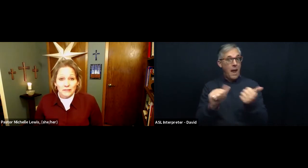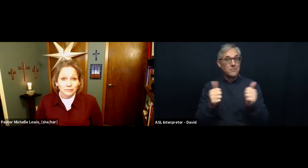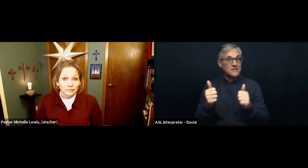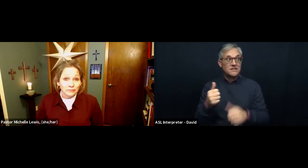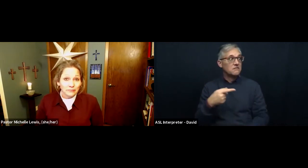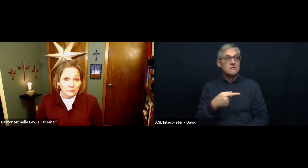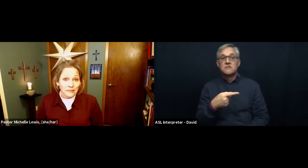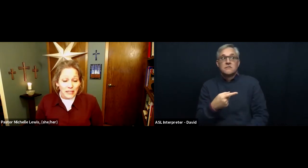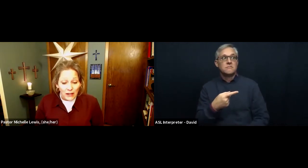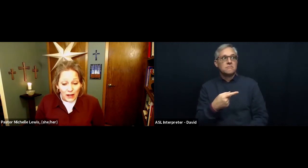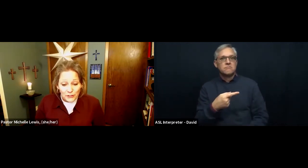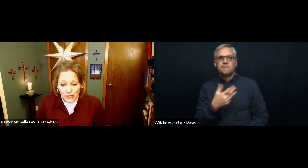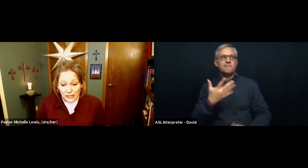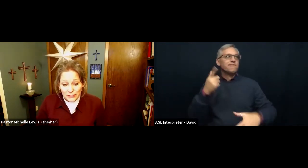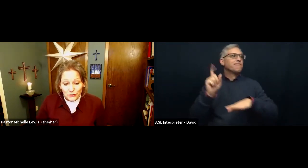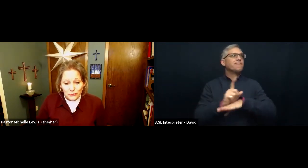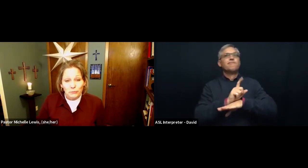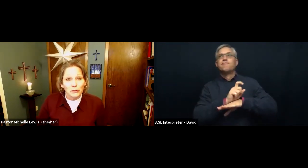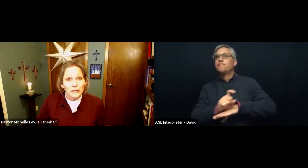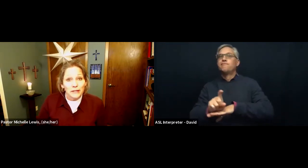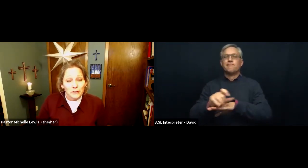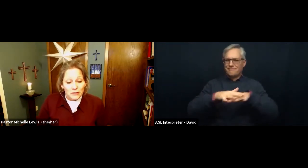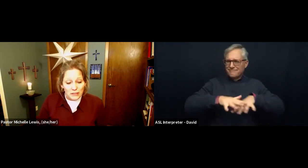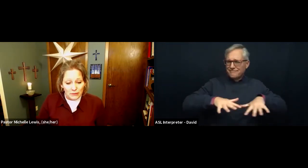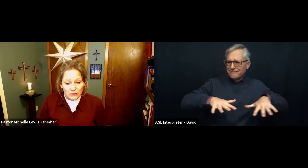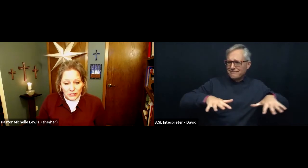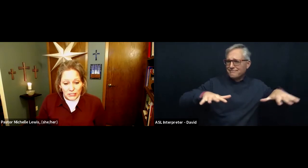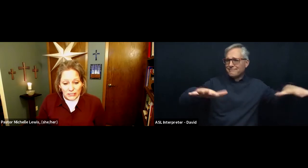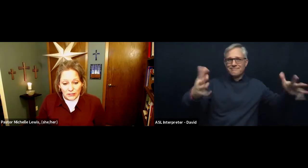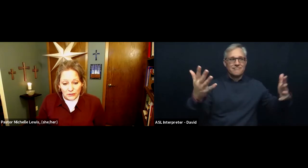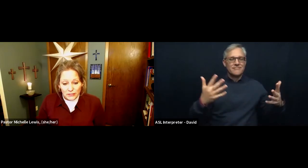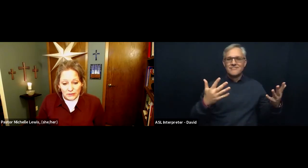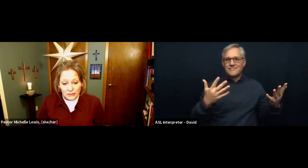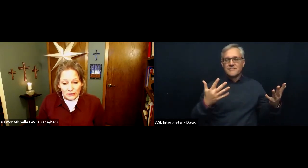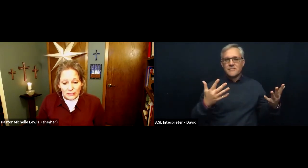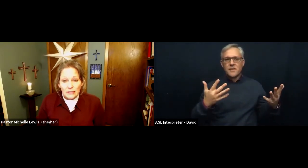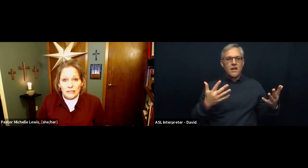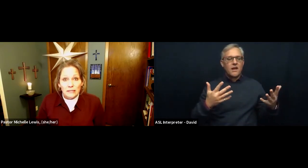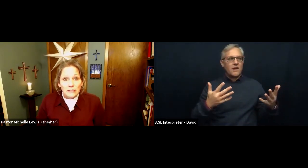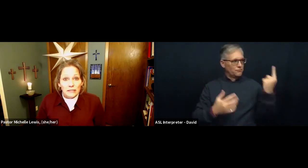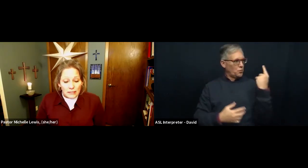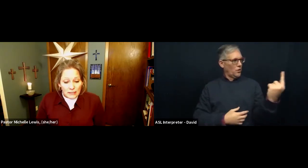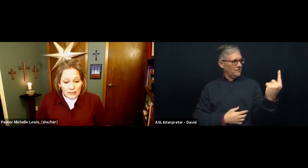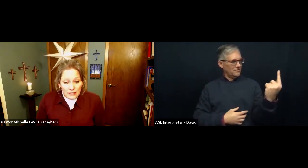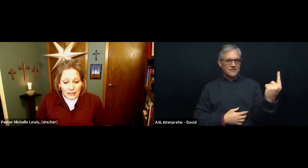wilderness in contrast to the political and religious leaders.